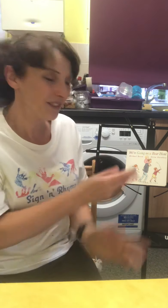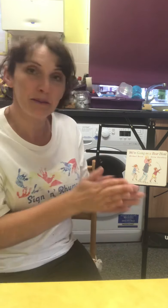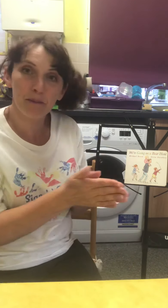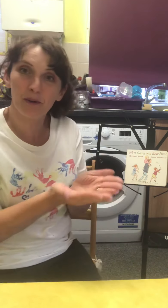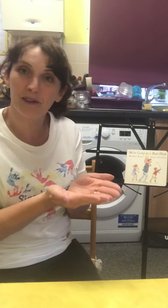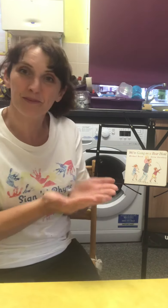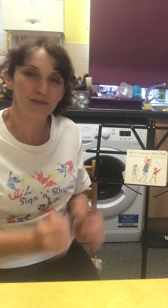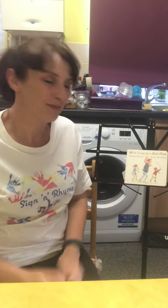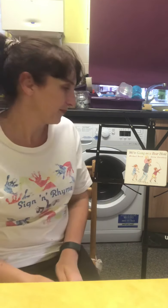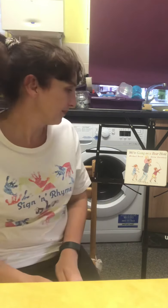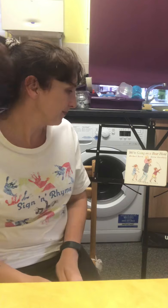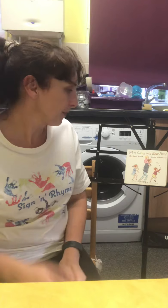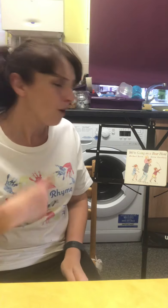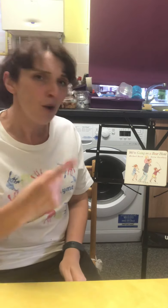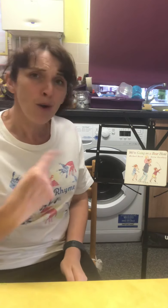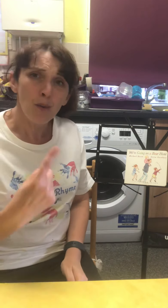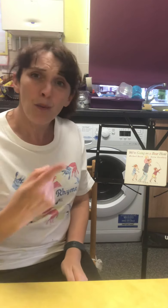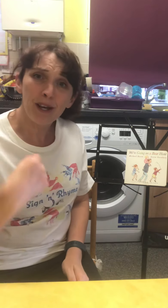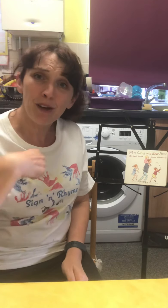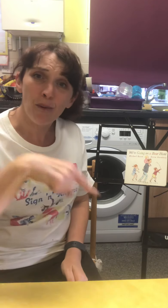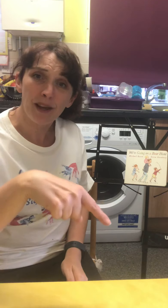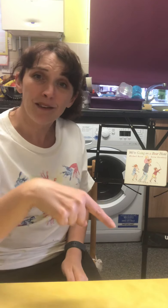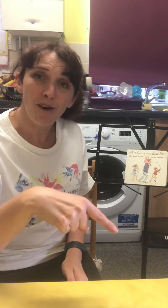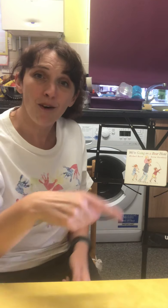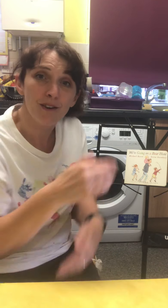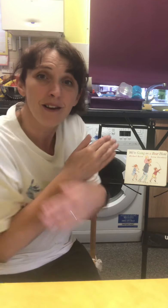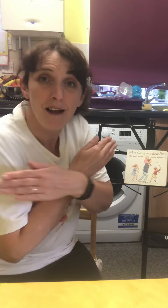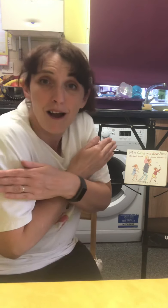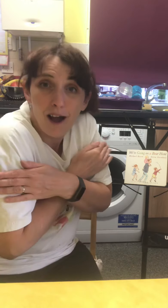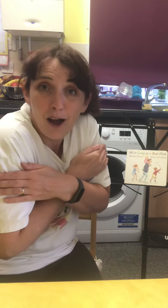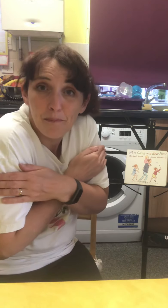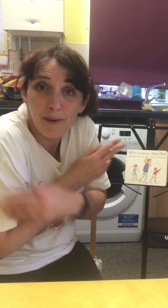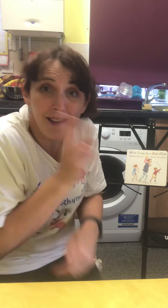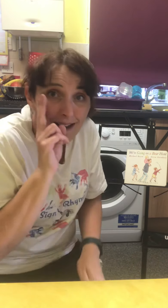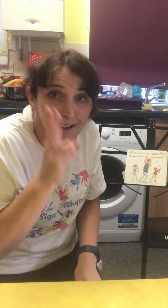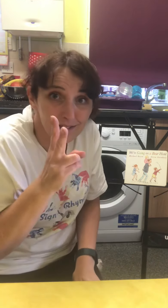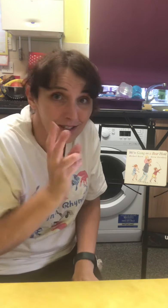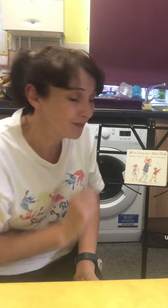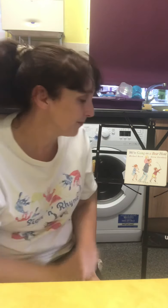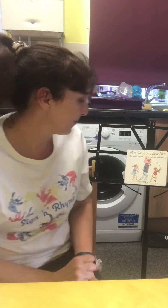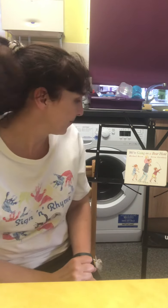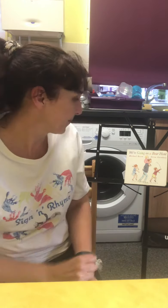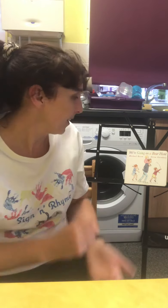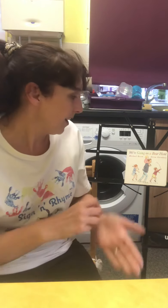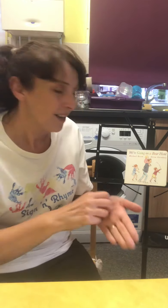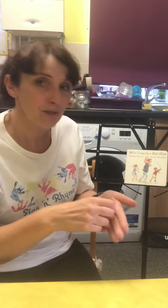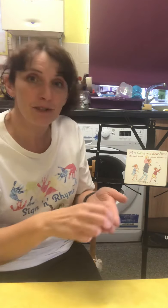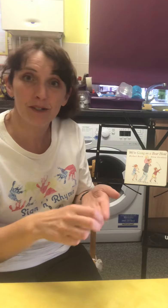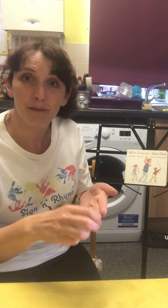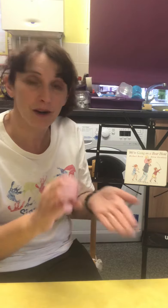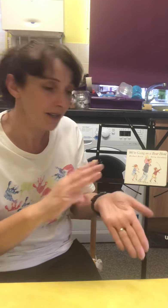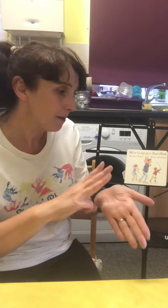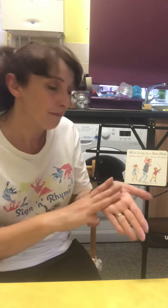my book. We're going on a bear hunt. It's written by